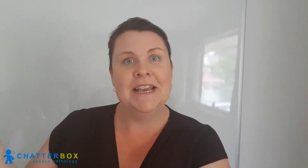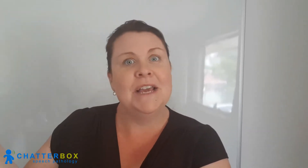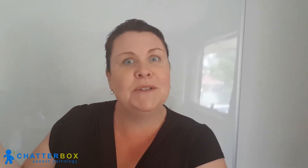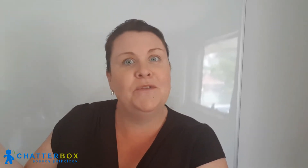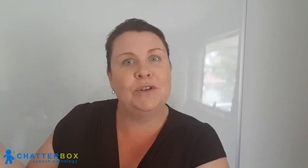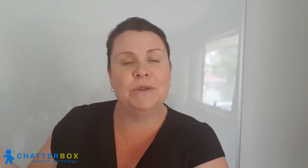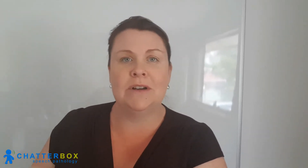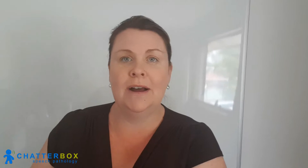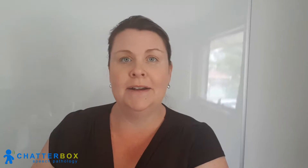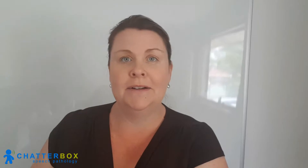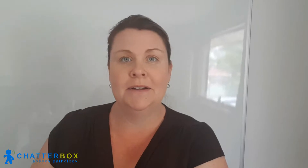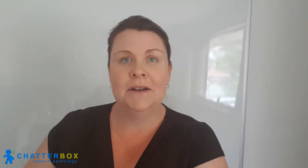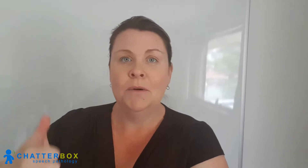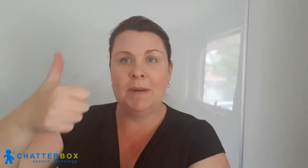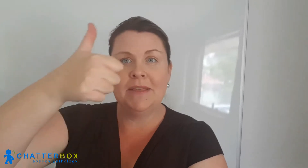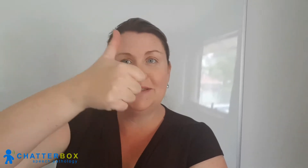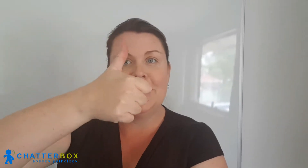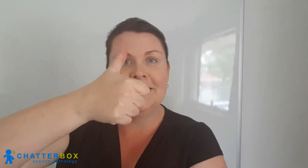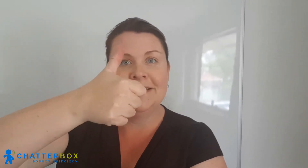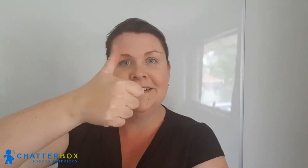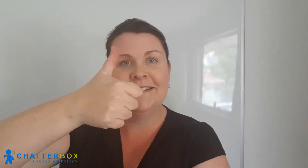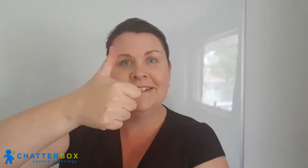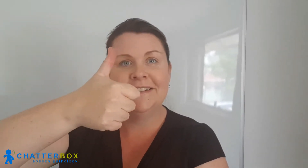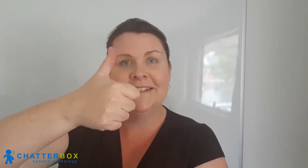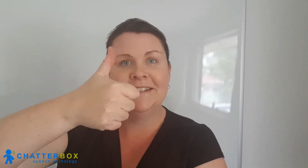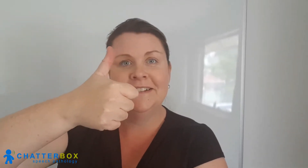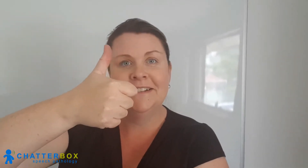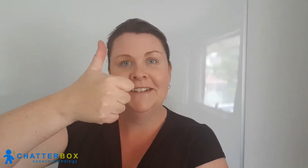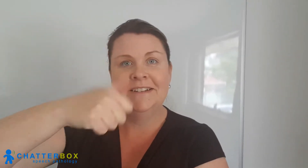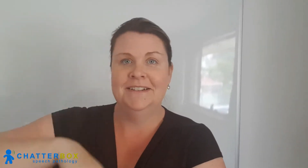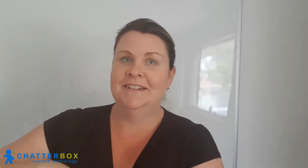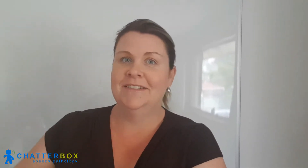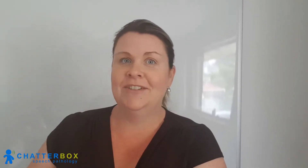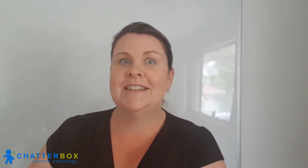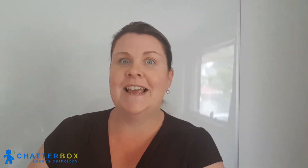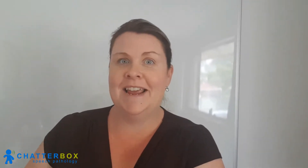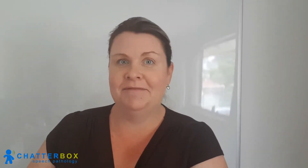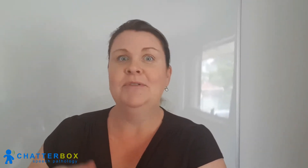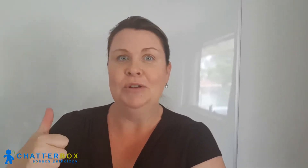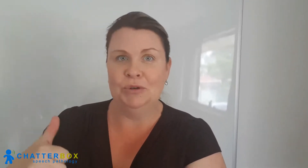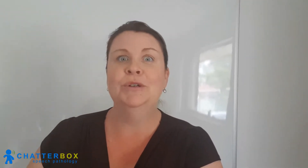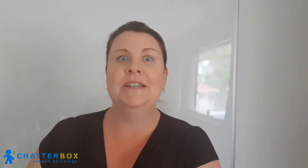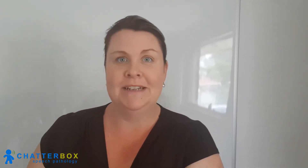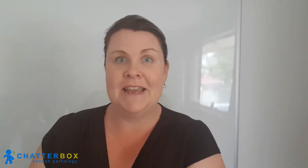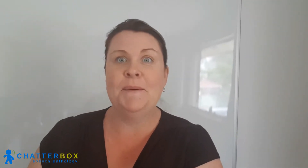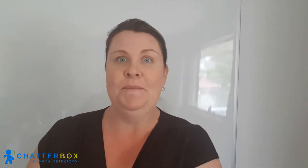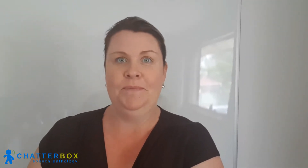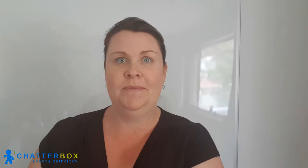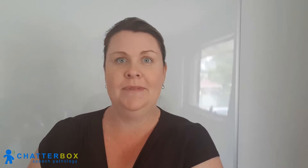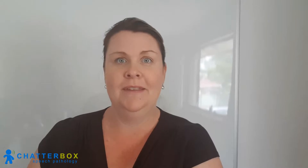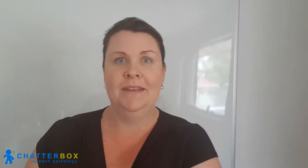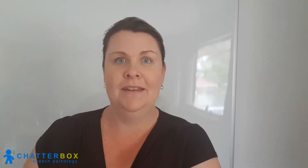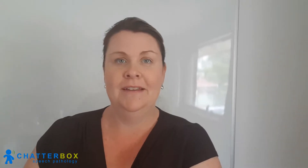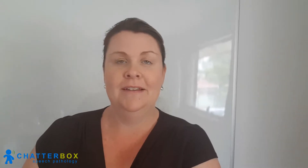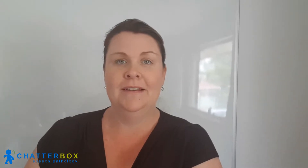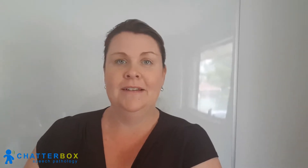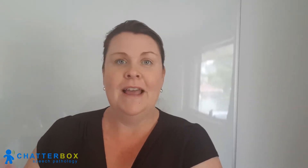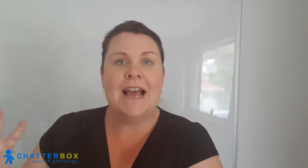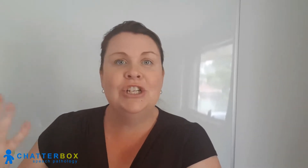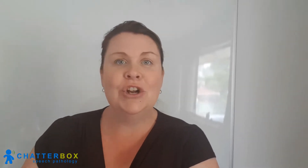was a visual sign. What about this one? You're saying, good, yep. How'd you know